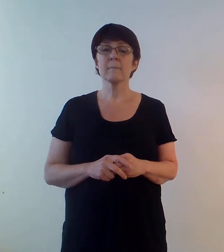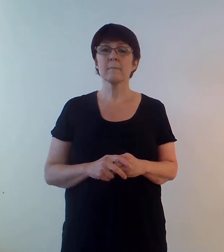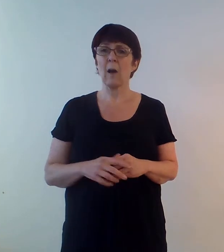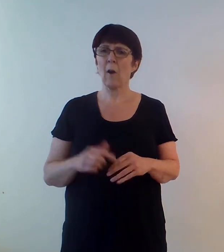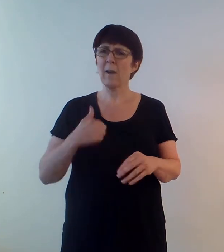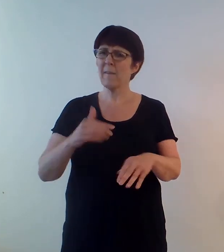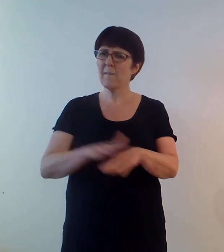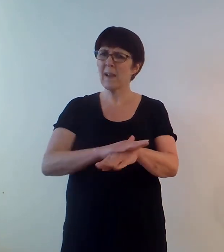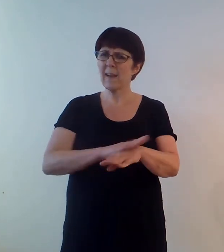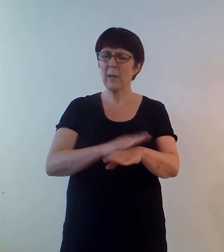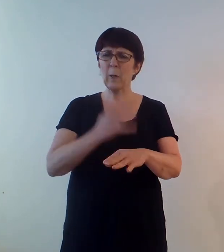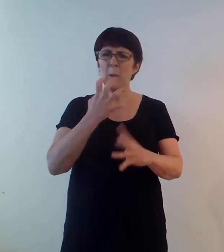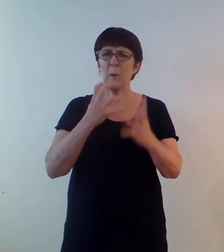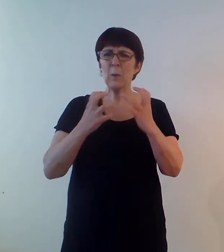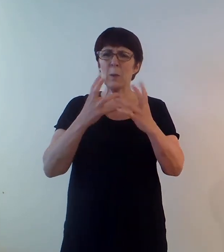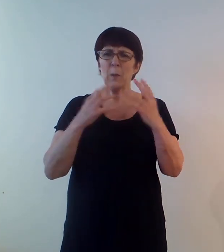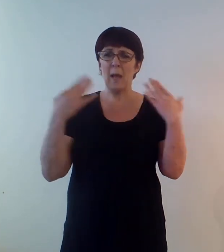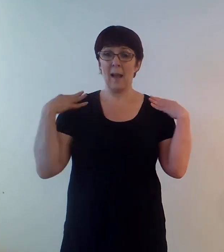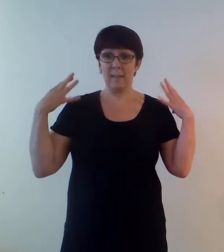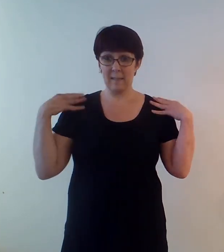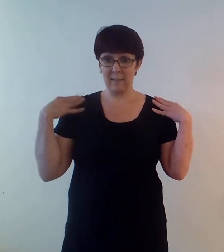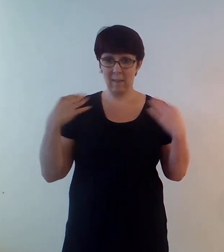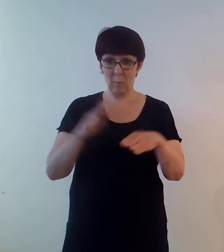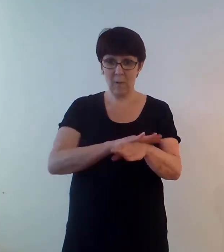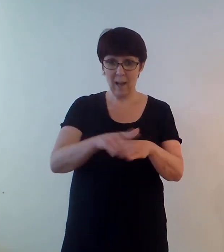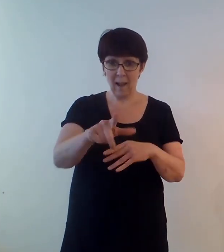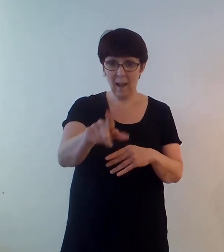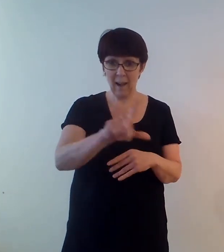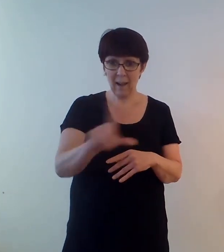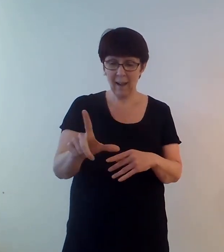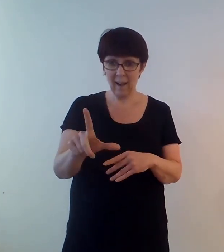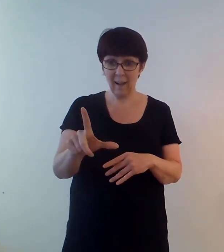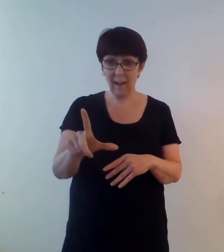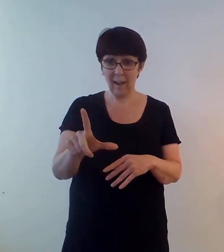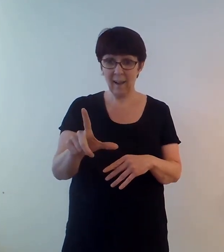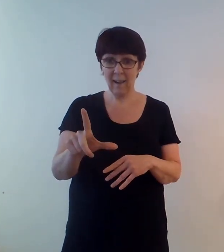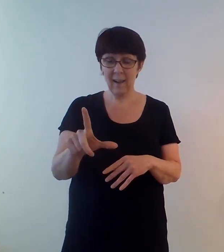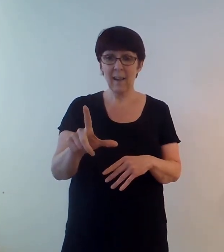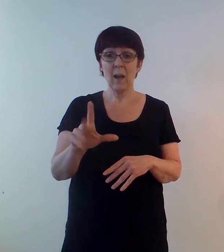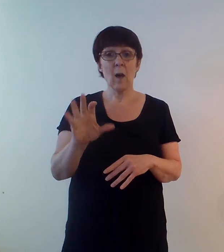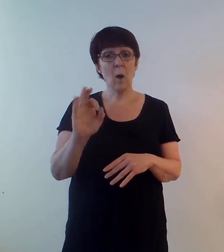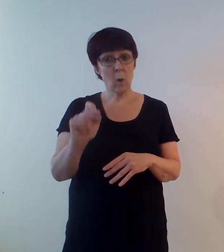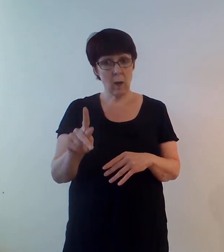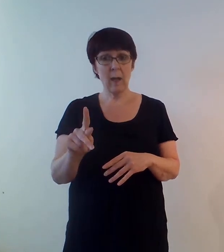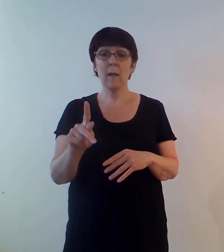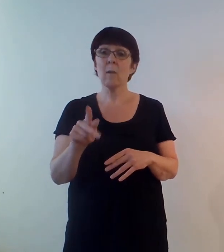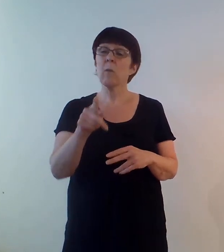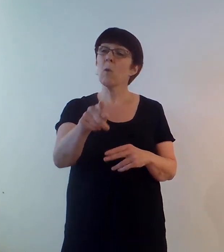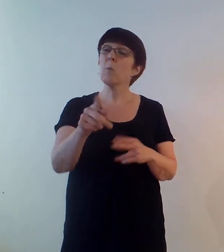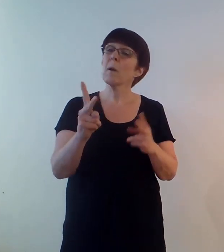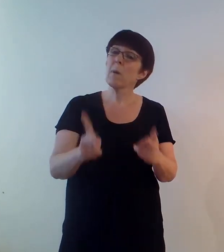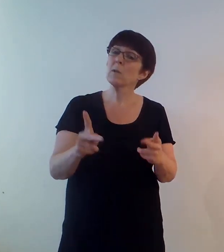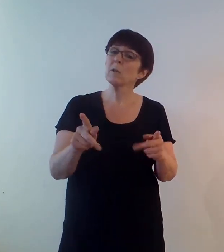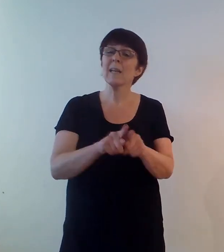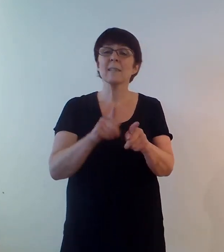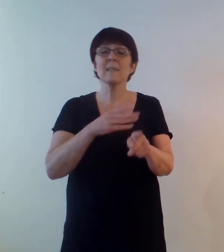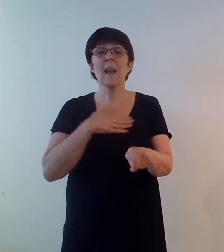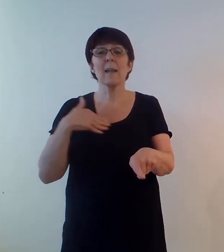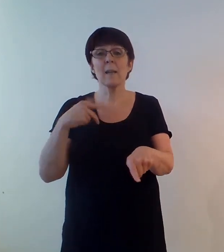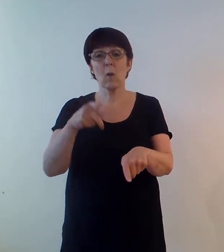my shoulders. Hopefully you feel the same, guys. So we're not really going to time our rest. You know, take as long as you need. Hopefully you can keep up with me. So we're going to be doing the